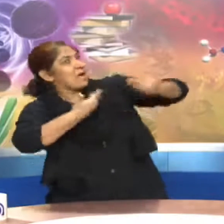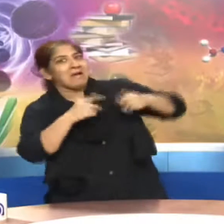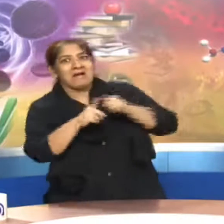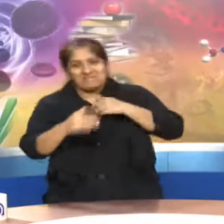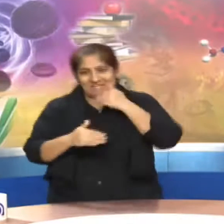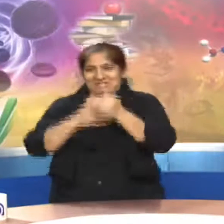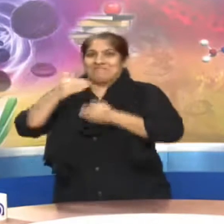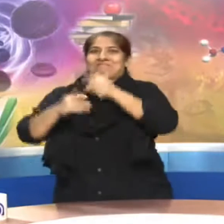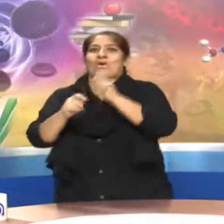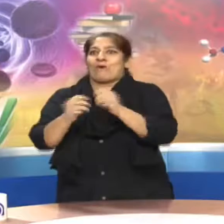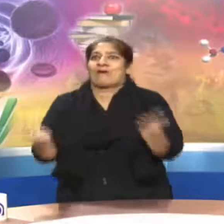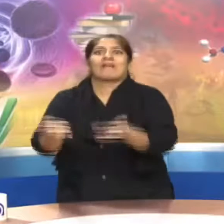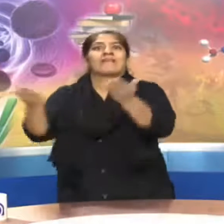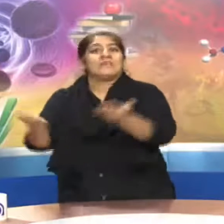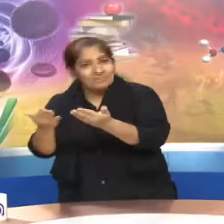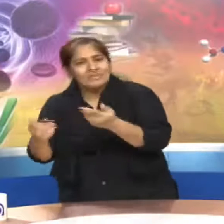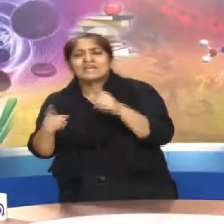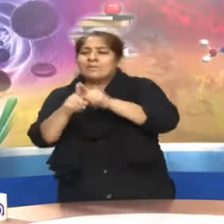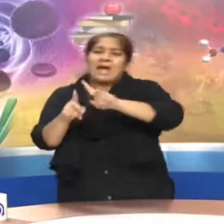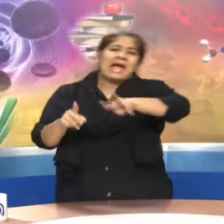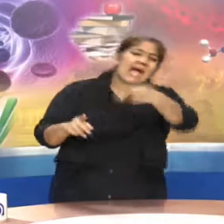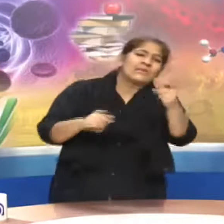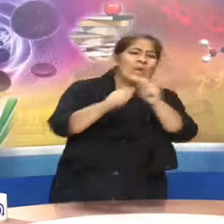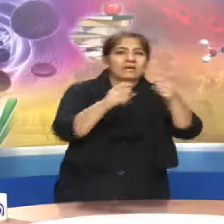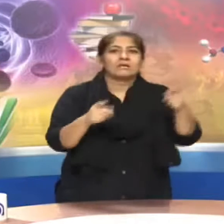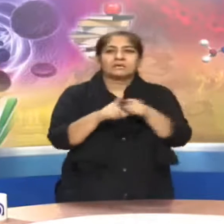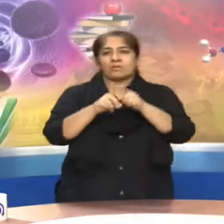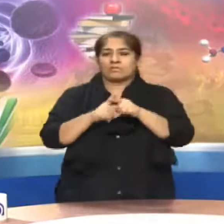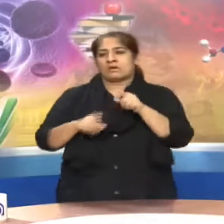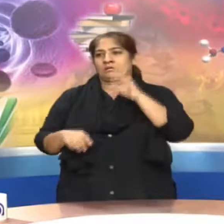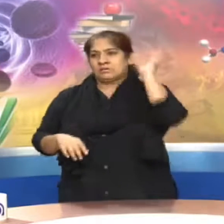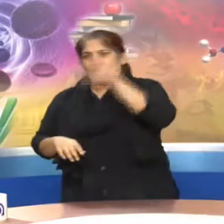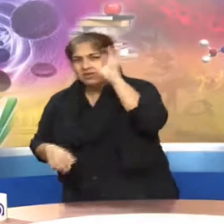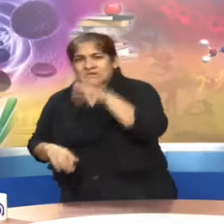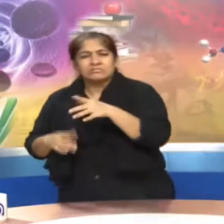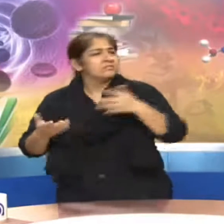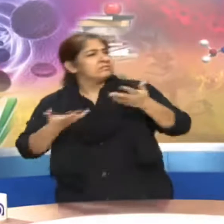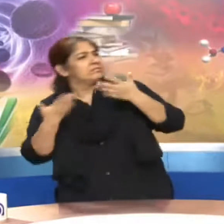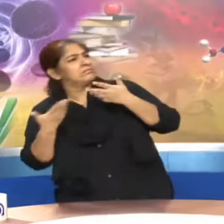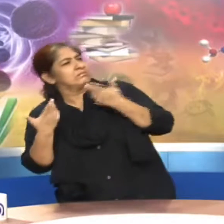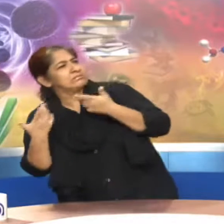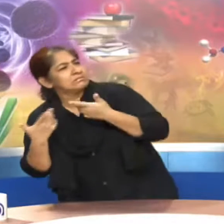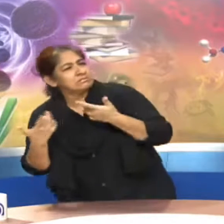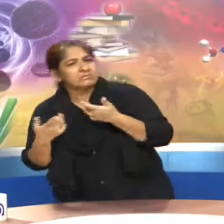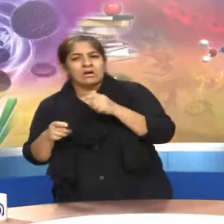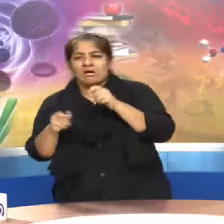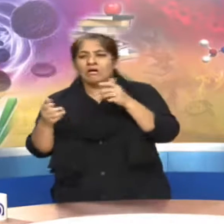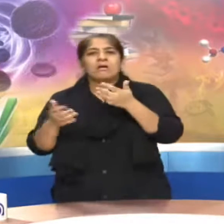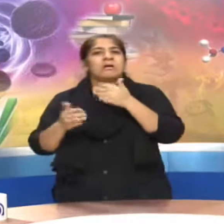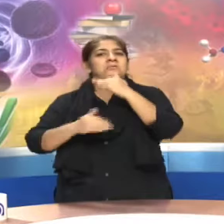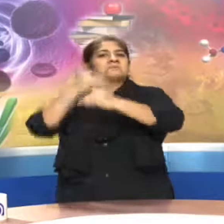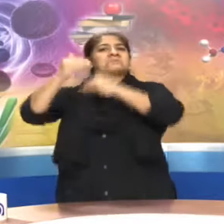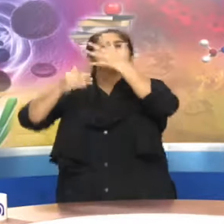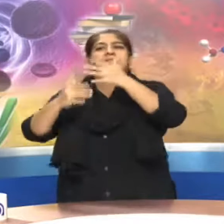they are motivated, then they can achieve any work or any goal. And in case they are